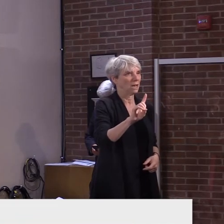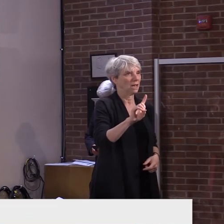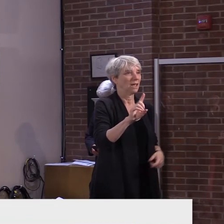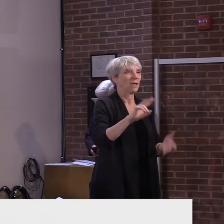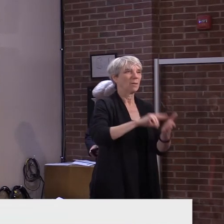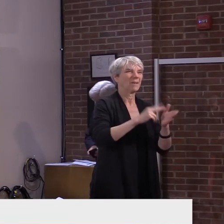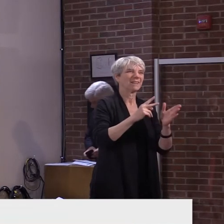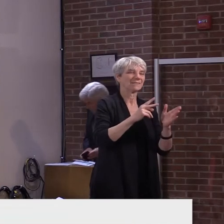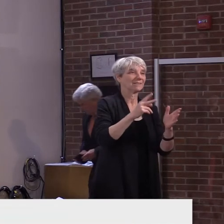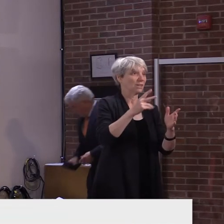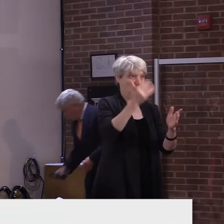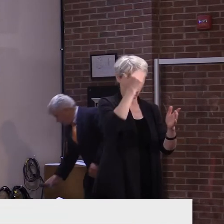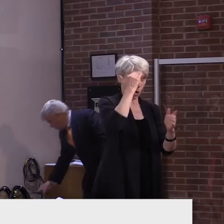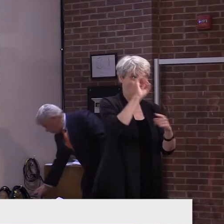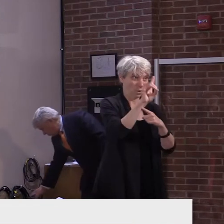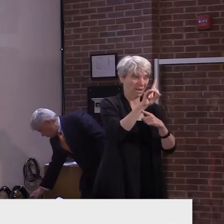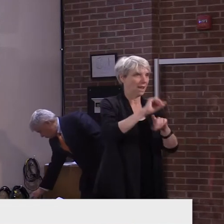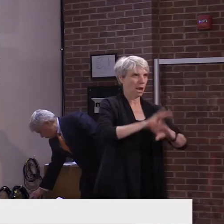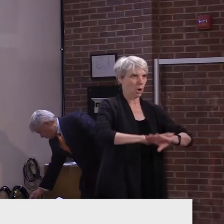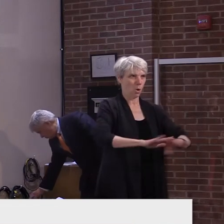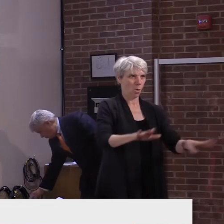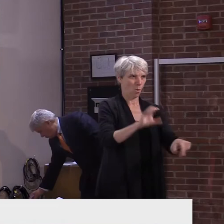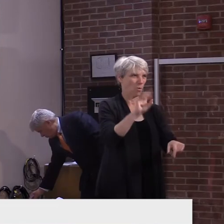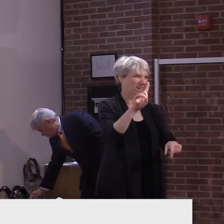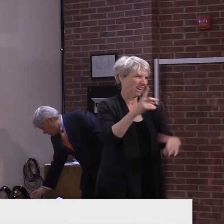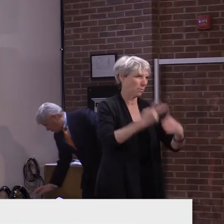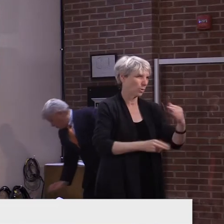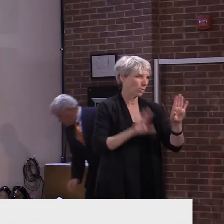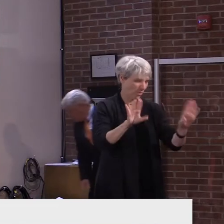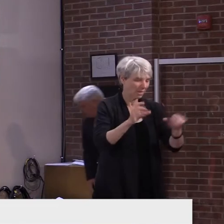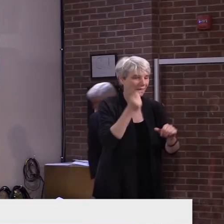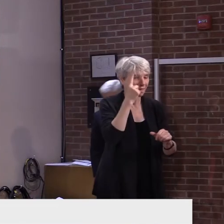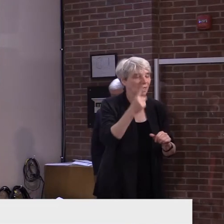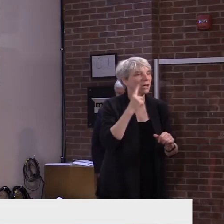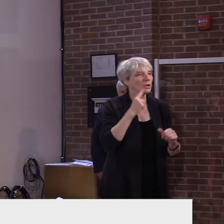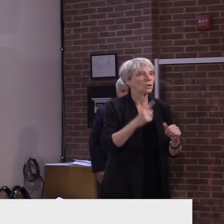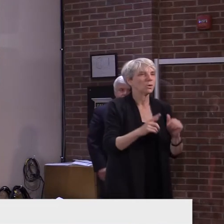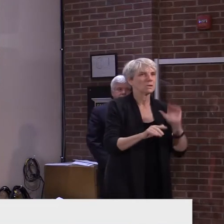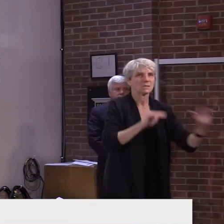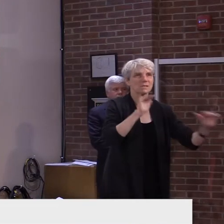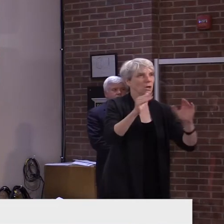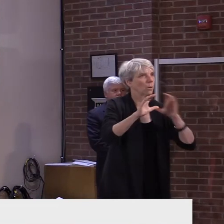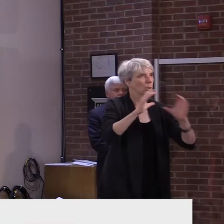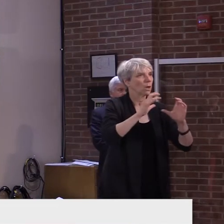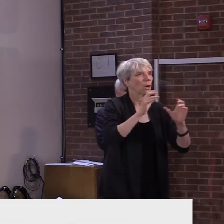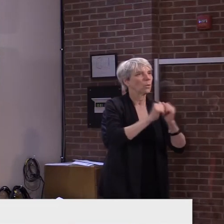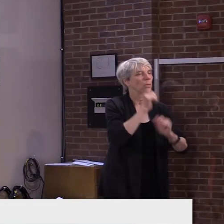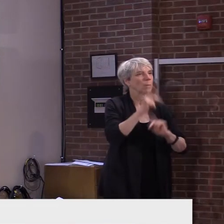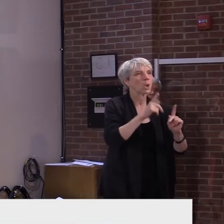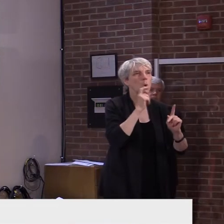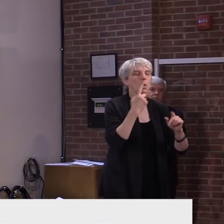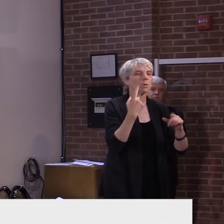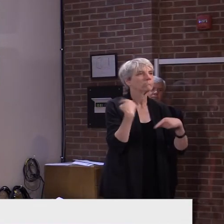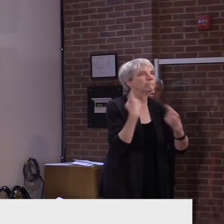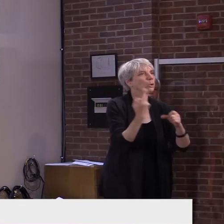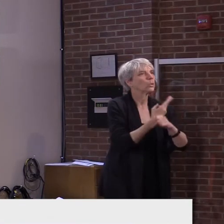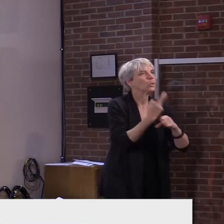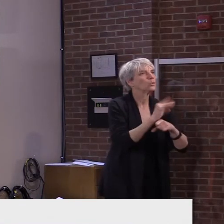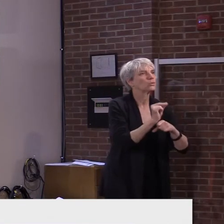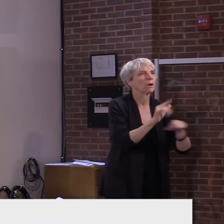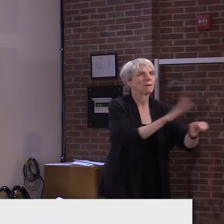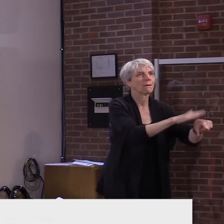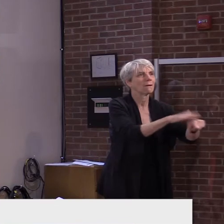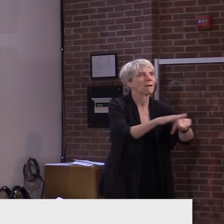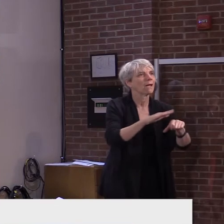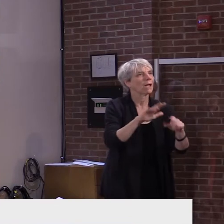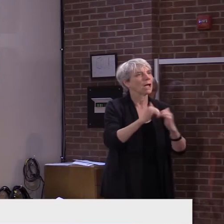this campaign is designed to reach people who are at risk of an overdose and their loved ones, and focuses on six steps to